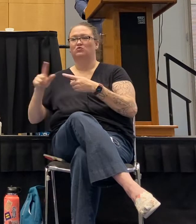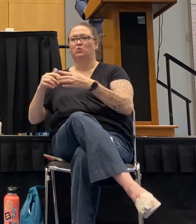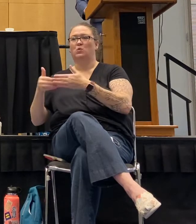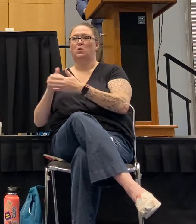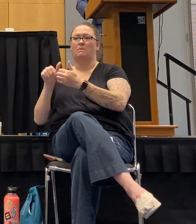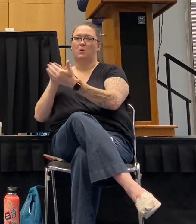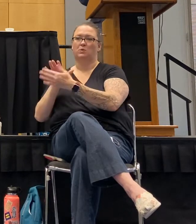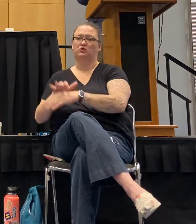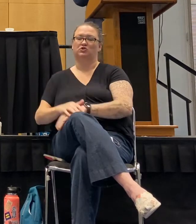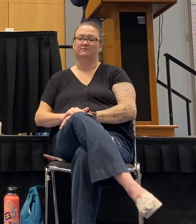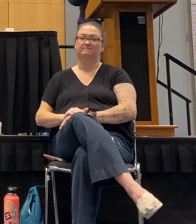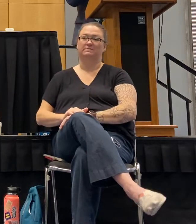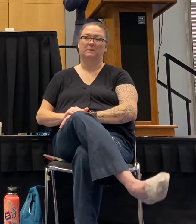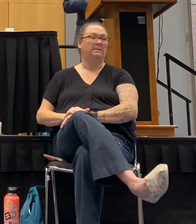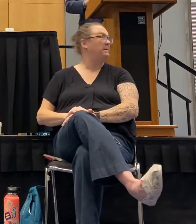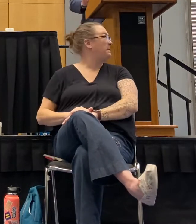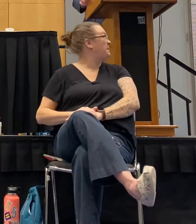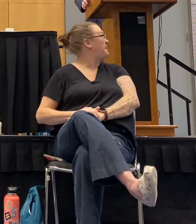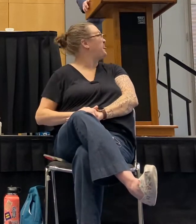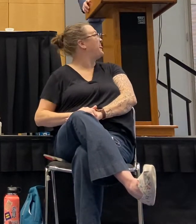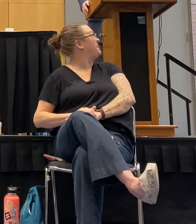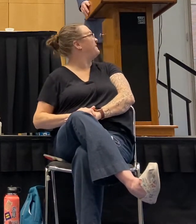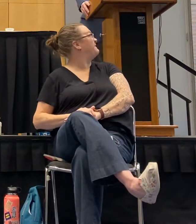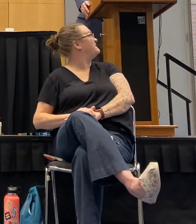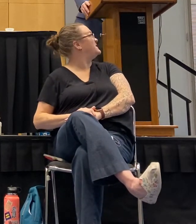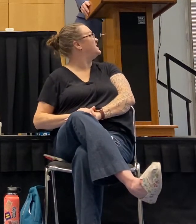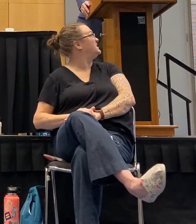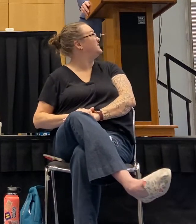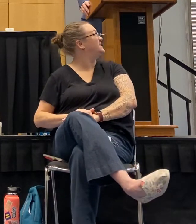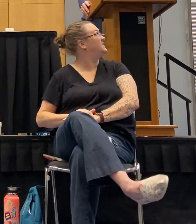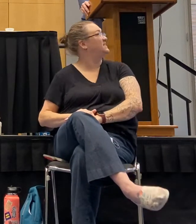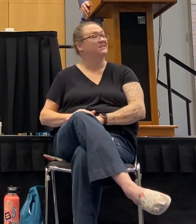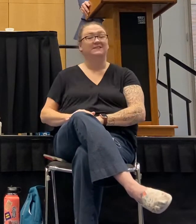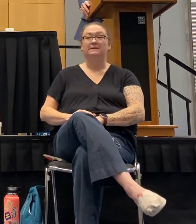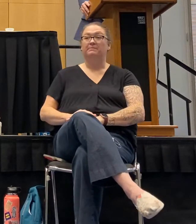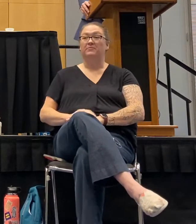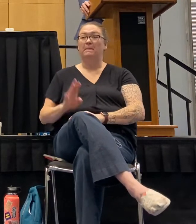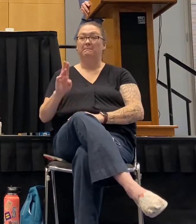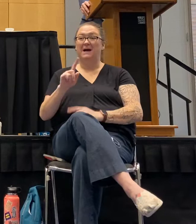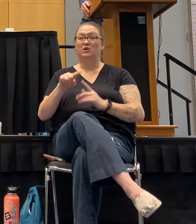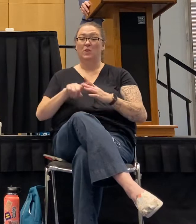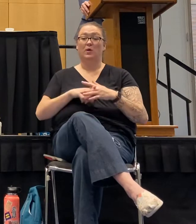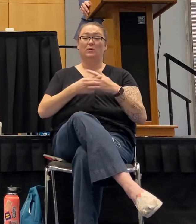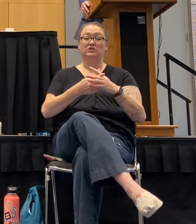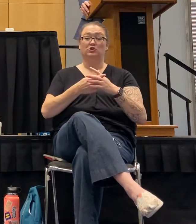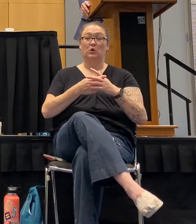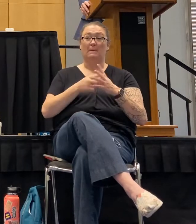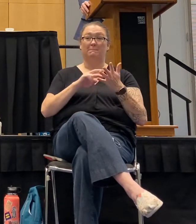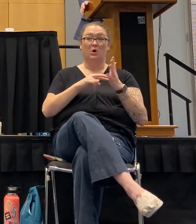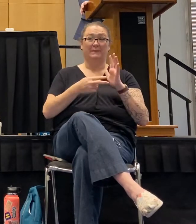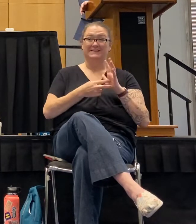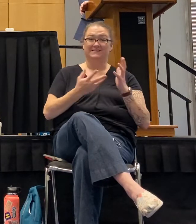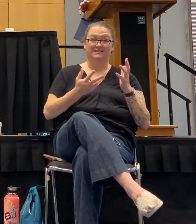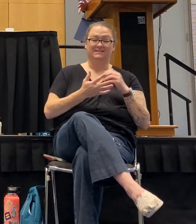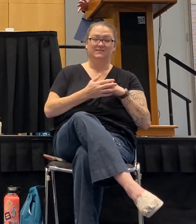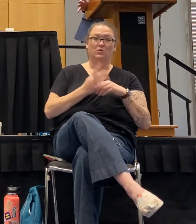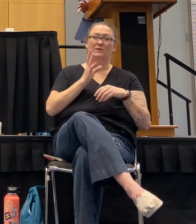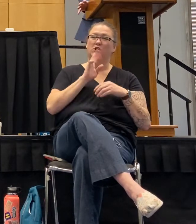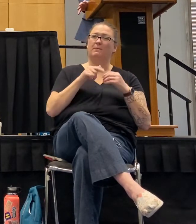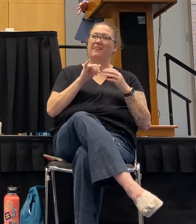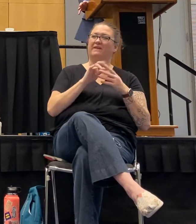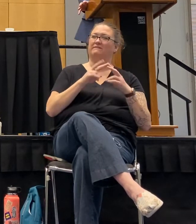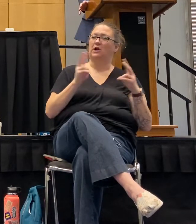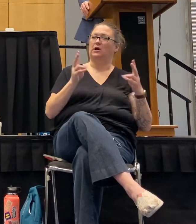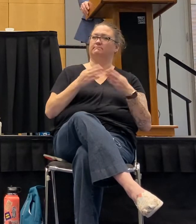approach. Pardon me. Again, back to that original purpose of the J-1 program. We talk about that